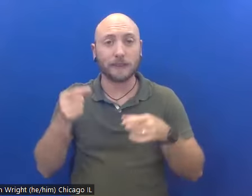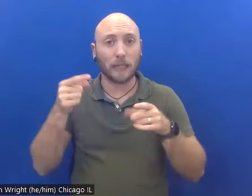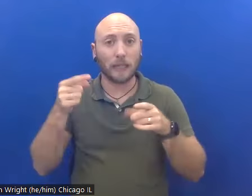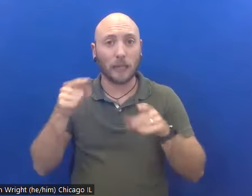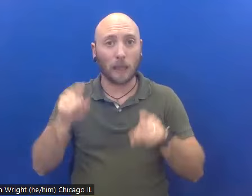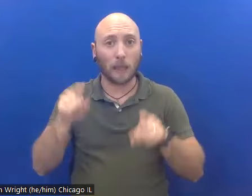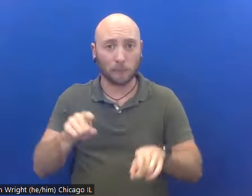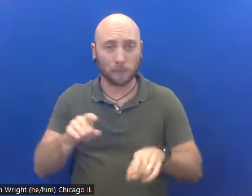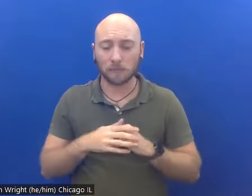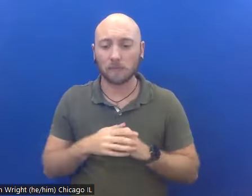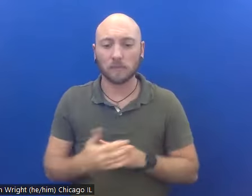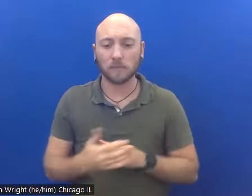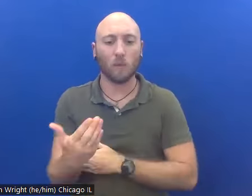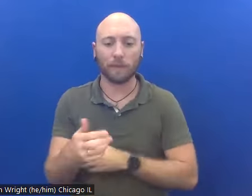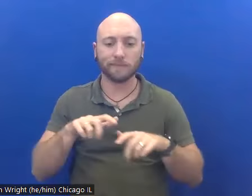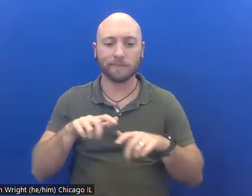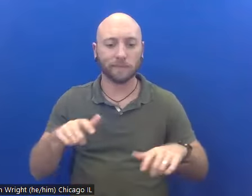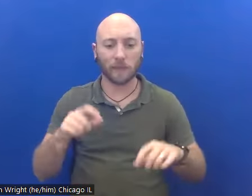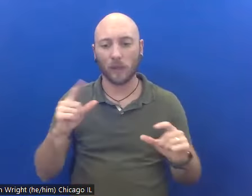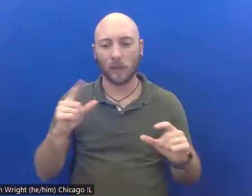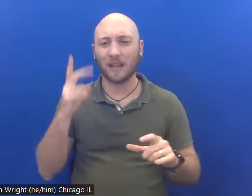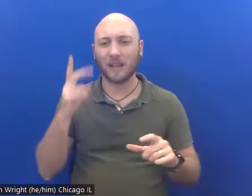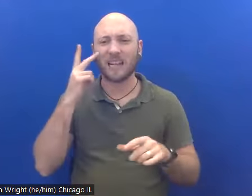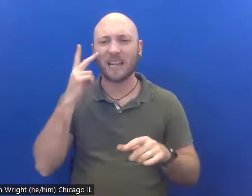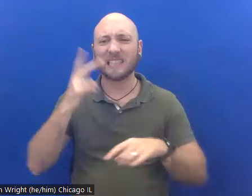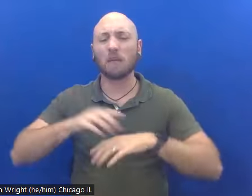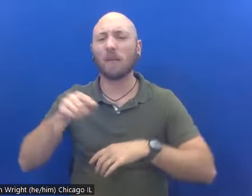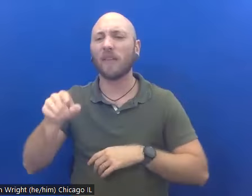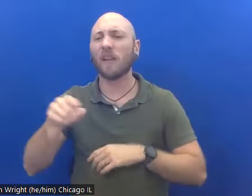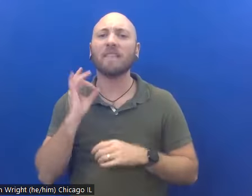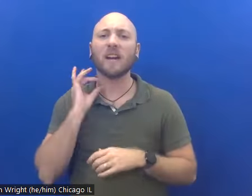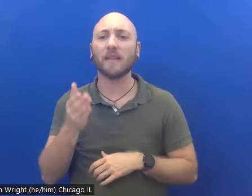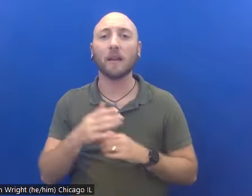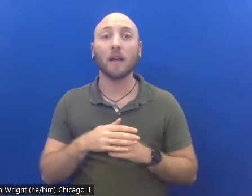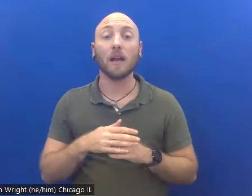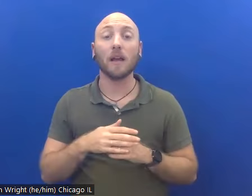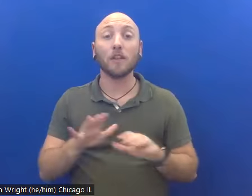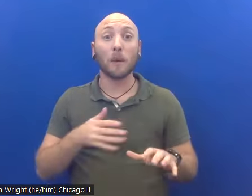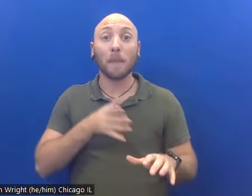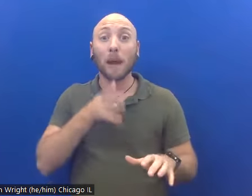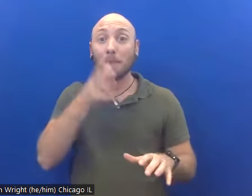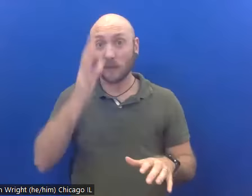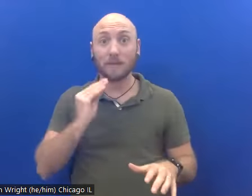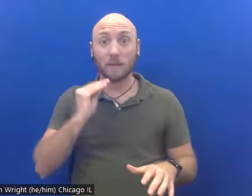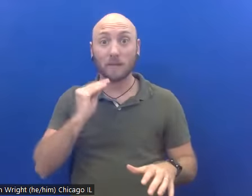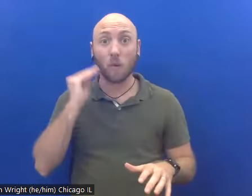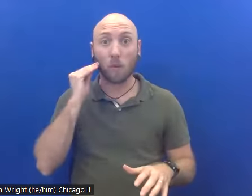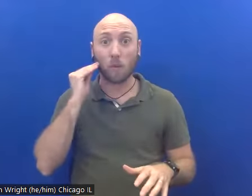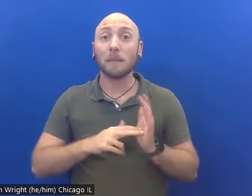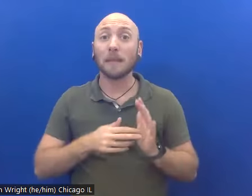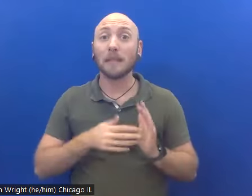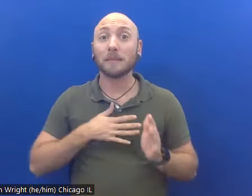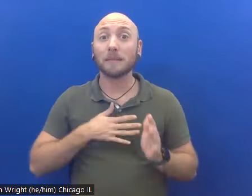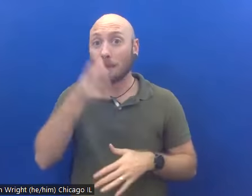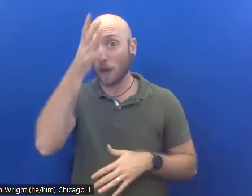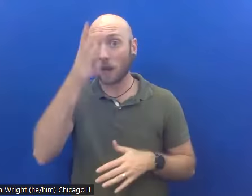empty handle of vodka on the table next to me. And both my parents are gone. I mean, they both woke up, went downstairs, got ready for work, went downstairs, had breakfast, left the house, saw